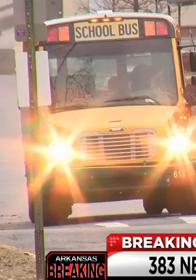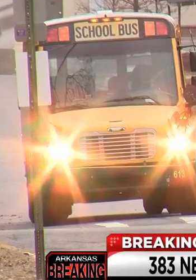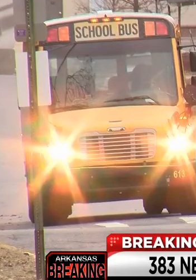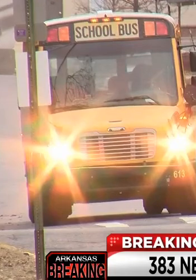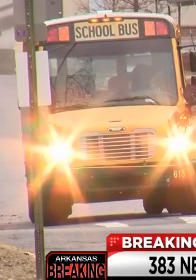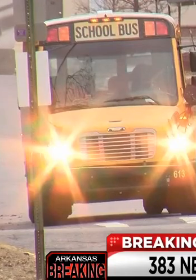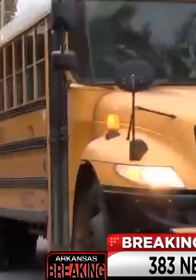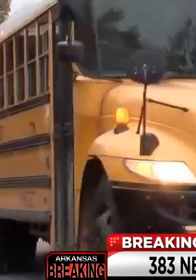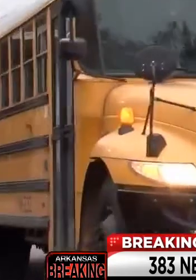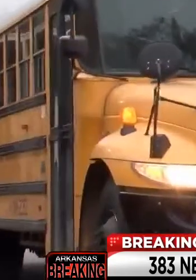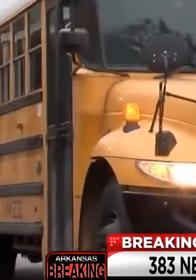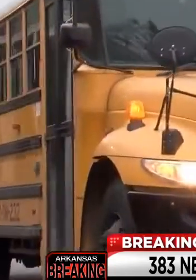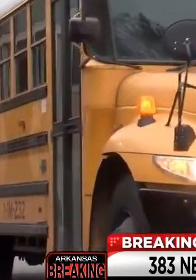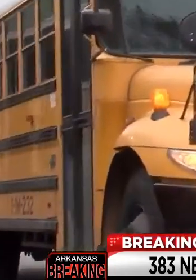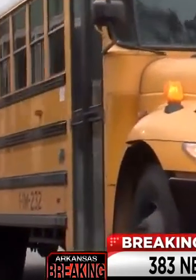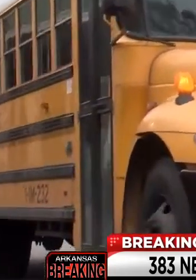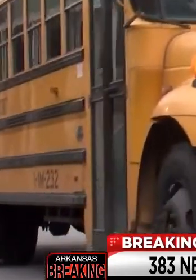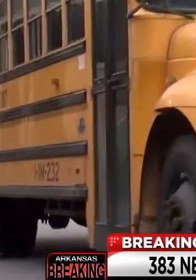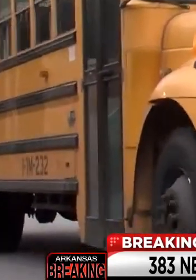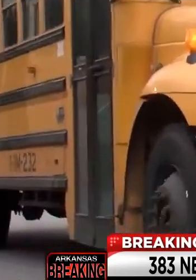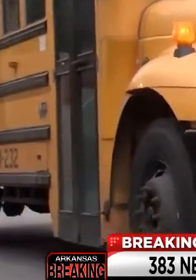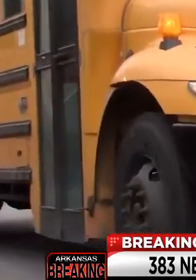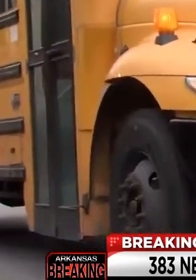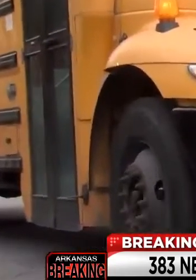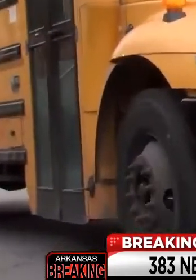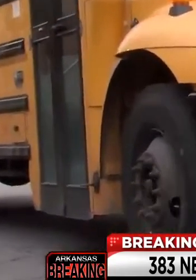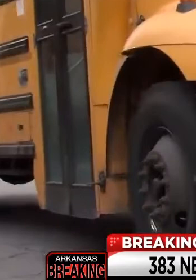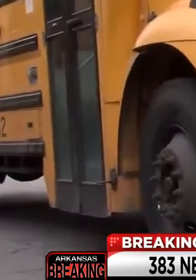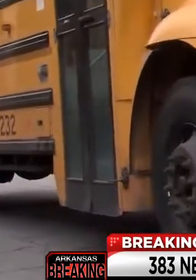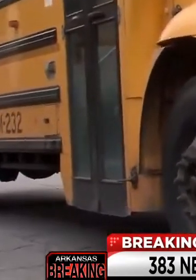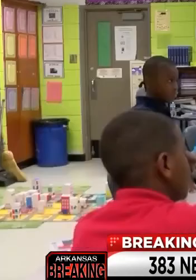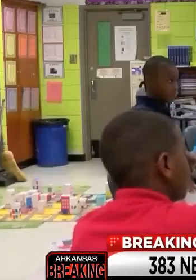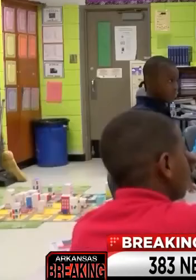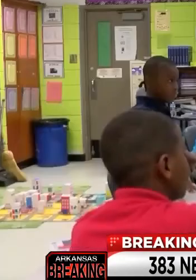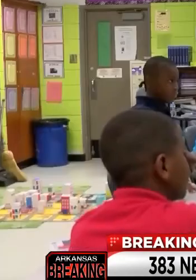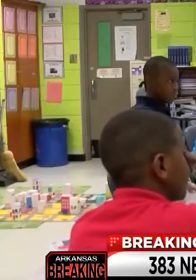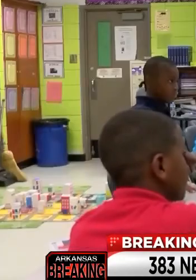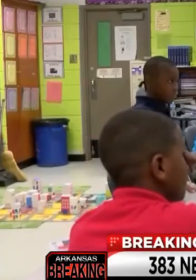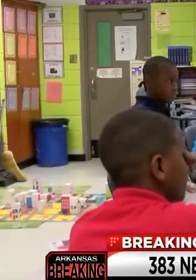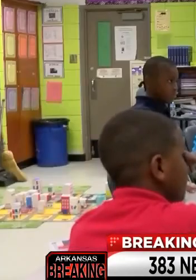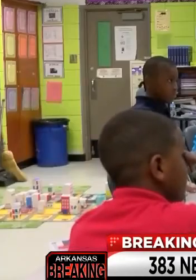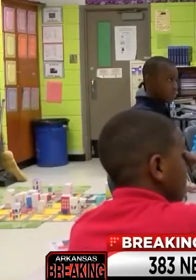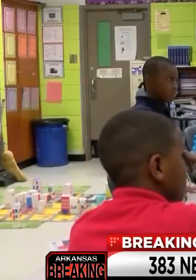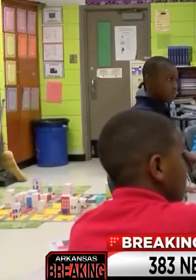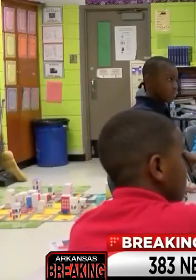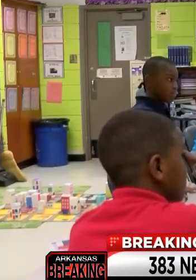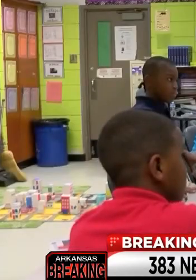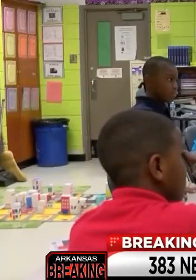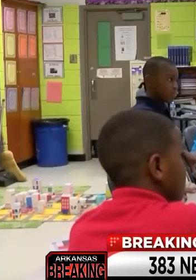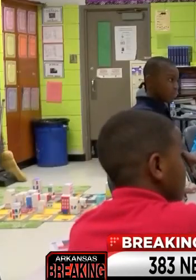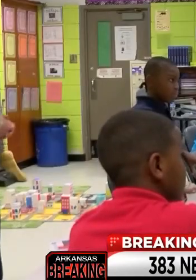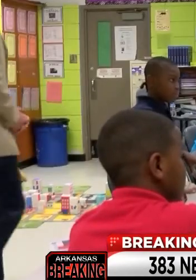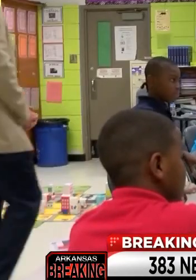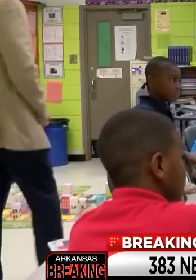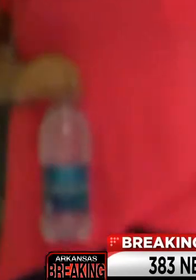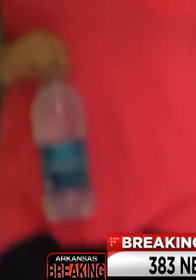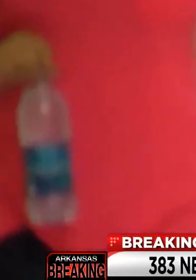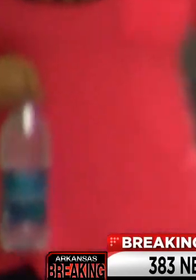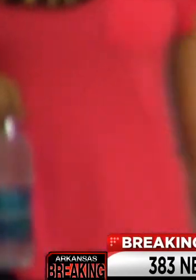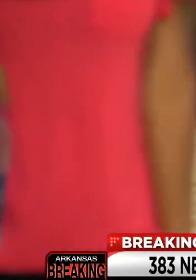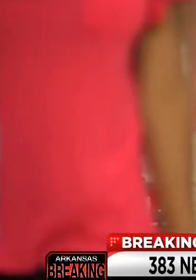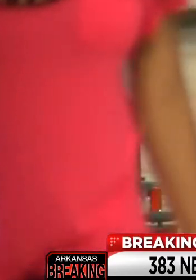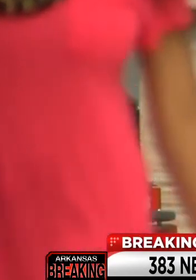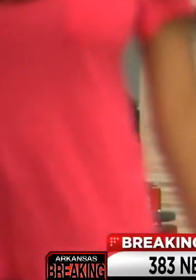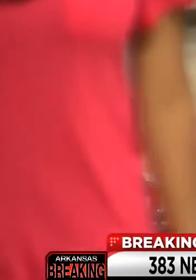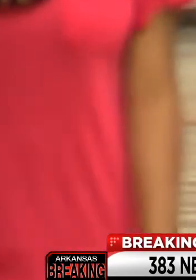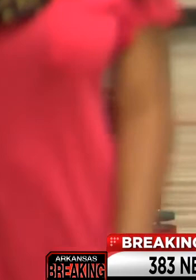days. The day before, on Monday, there were 645, so that's nearly cut in half from